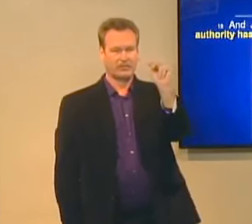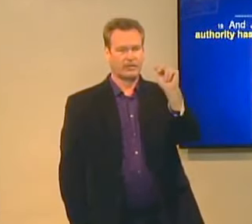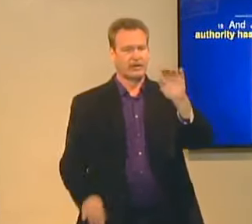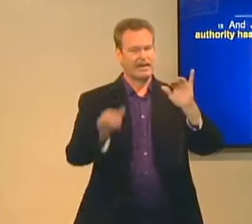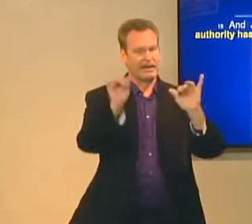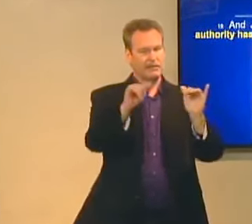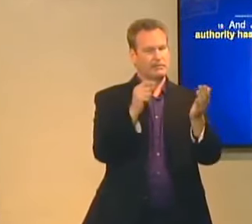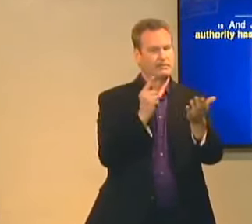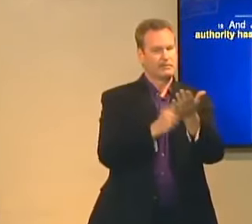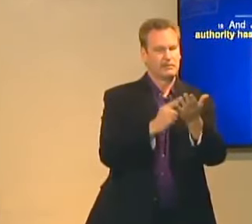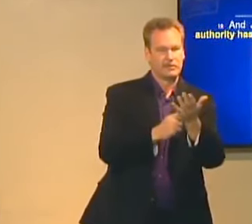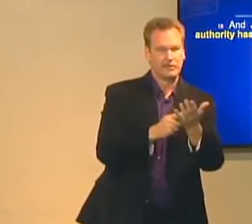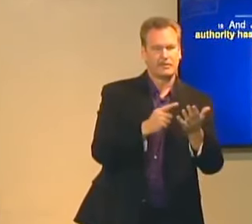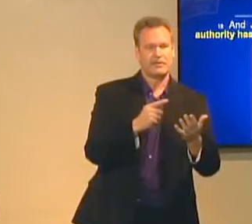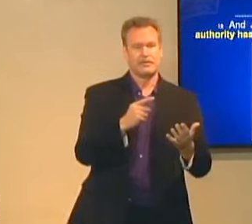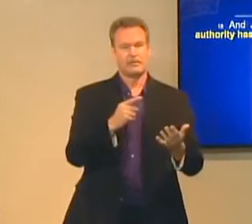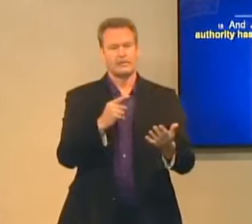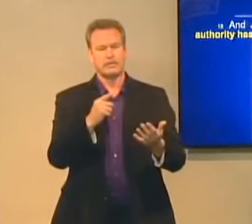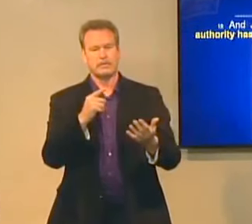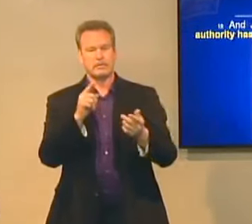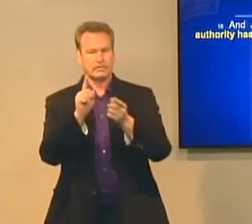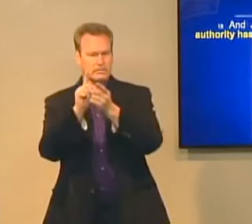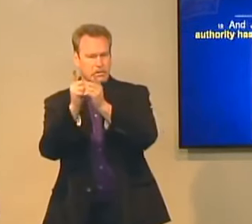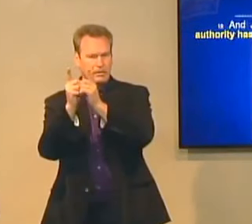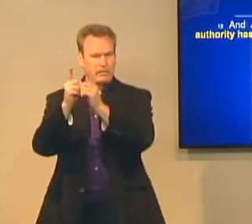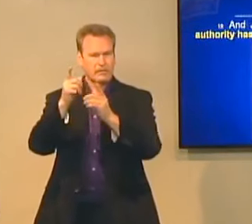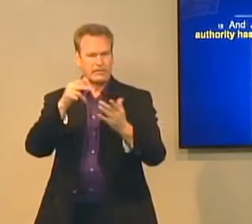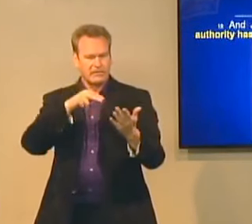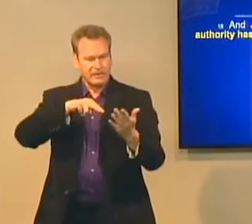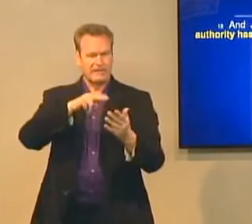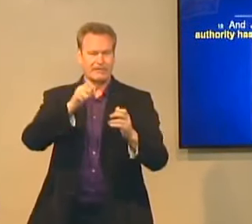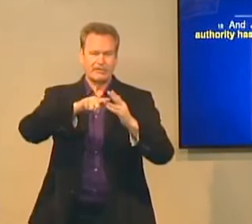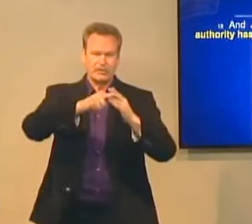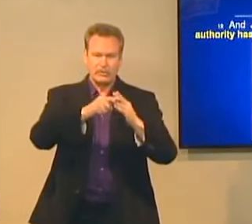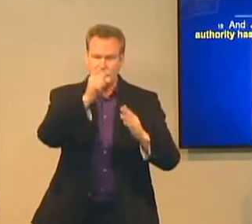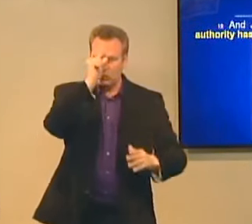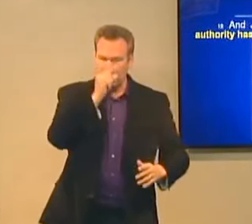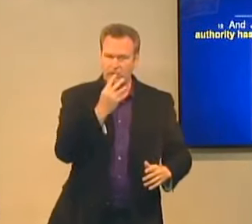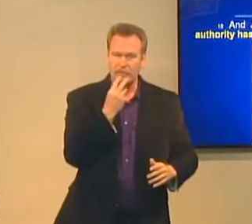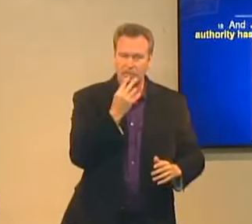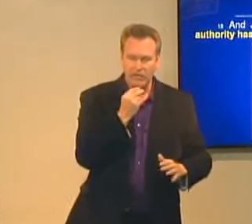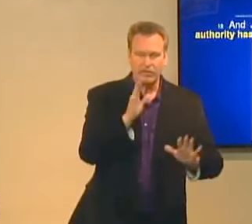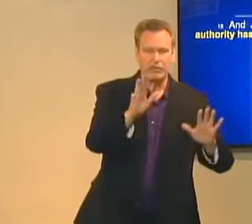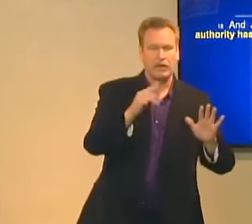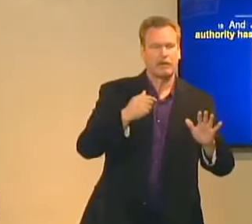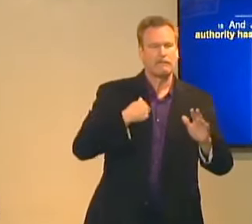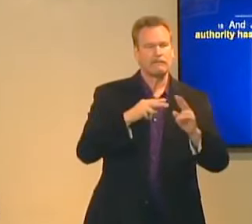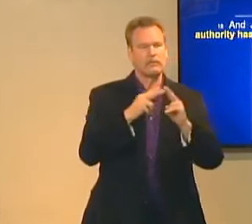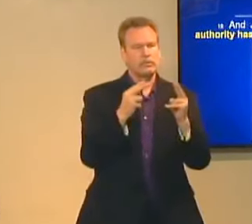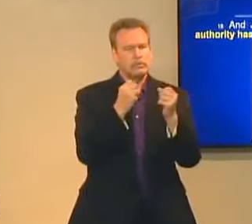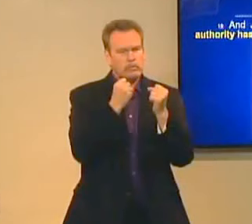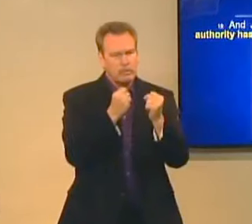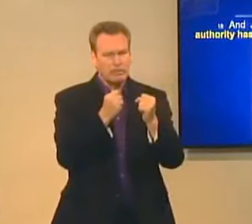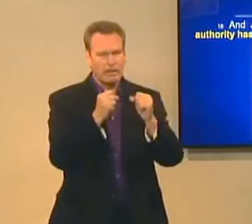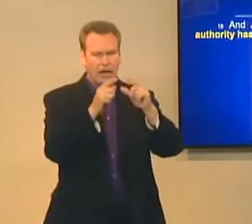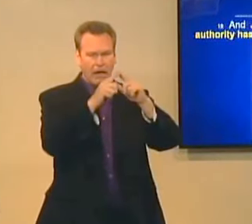and then in English it says begotten Son and so there's some discussion about the translation of this word and you look back at the Greek but